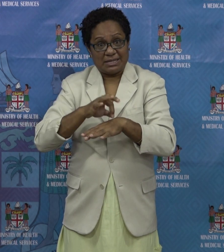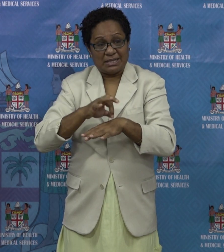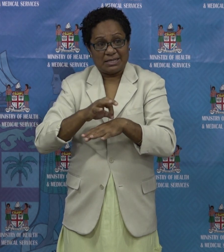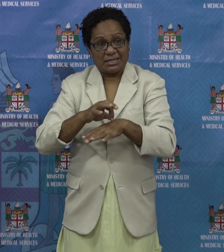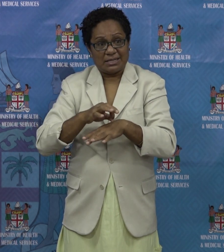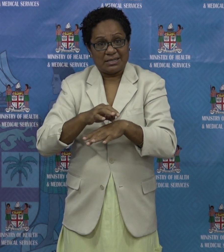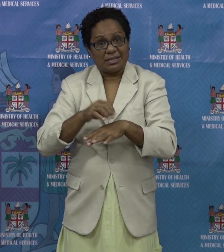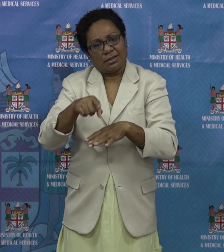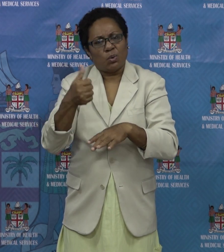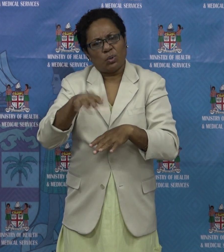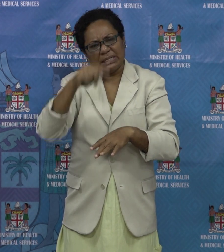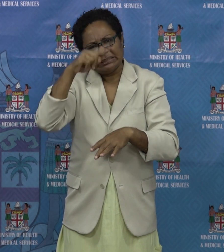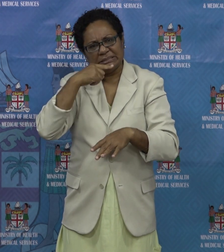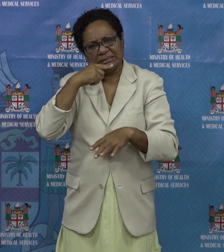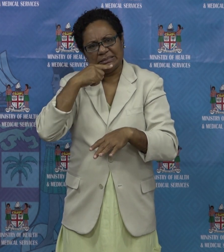she was infectious.